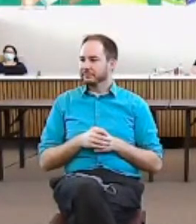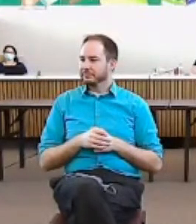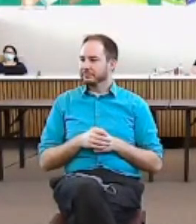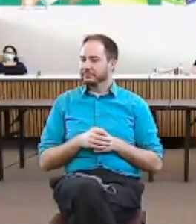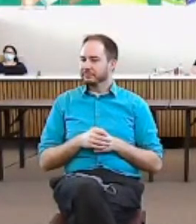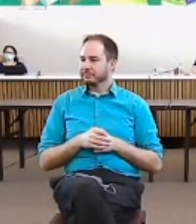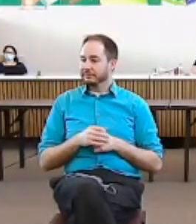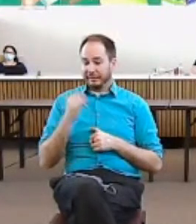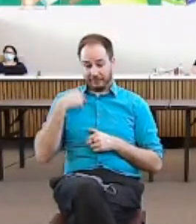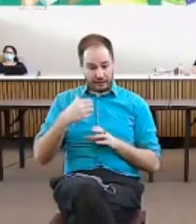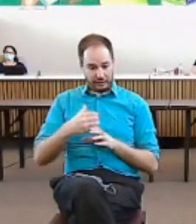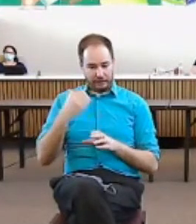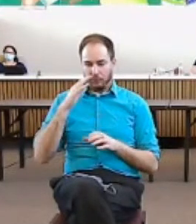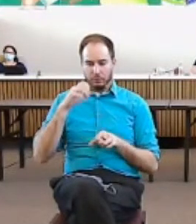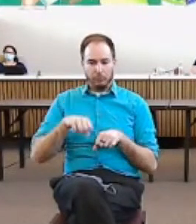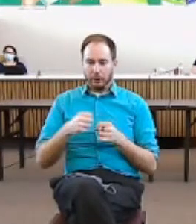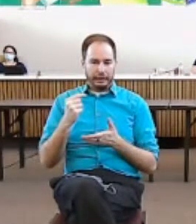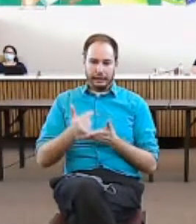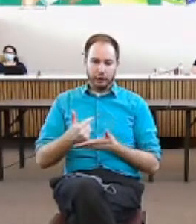If I took it out, it would break.